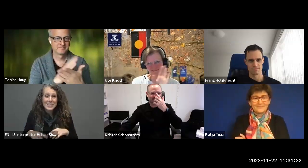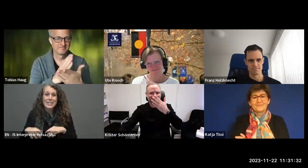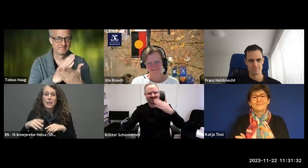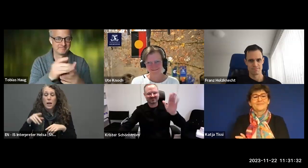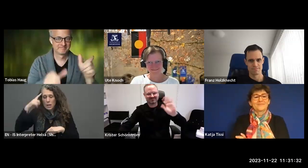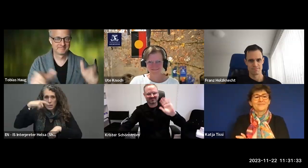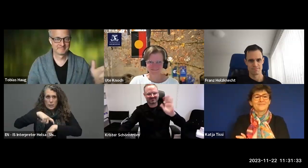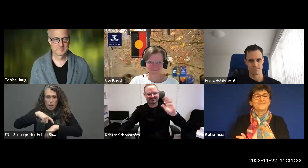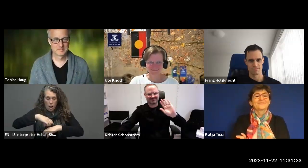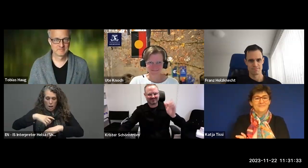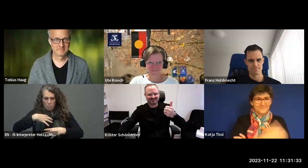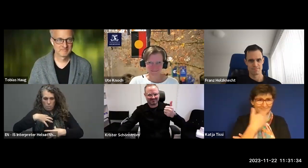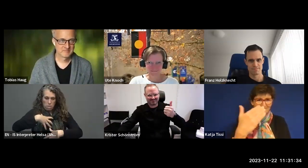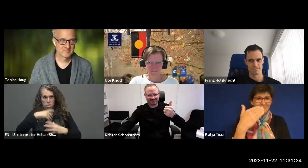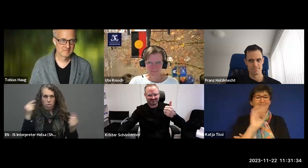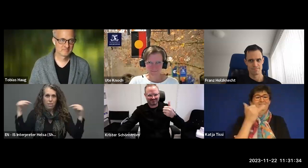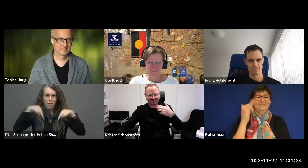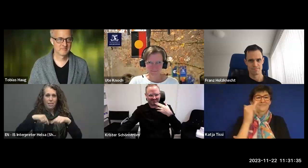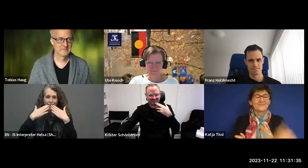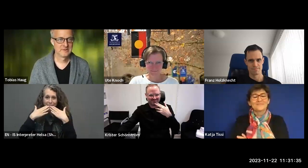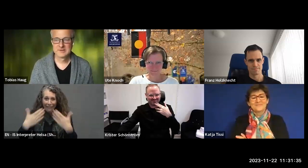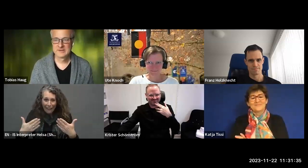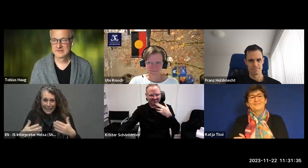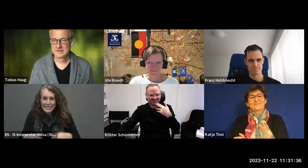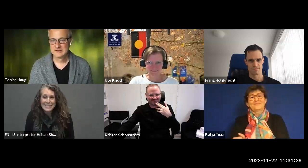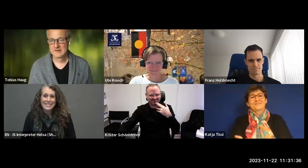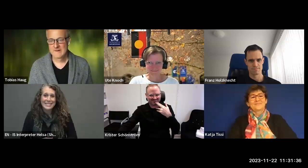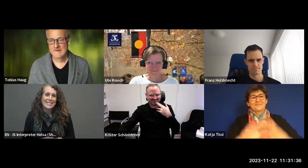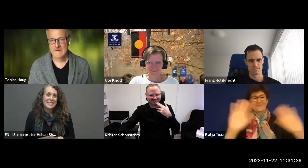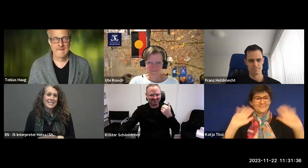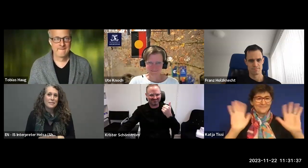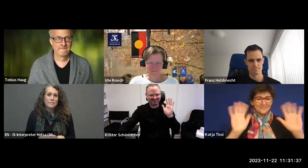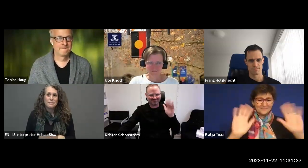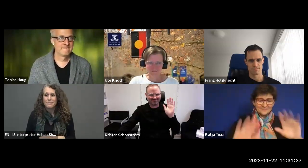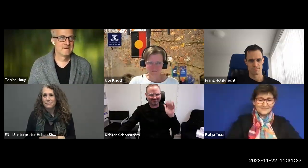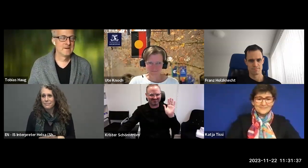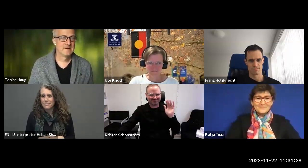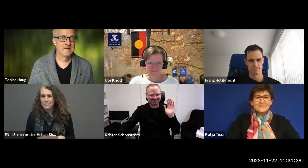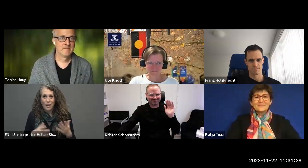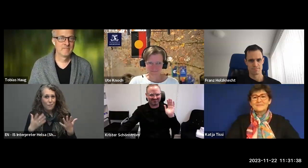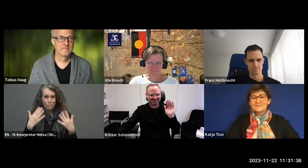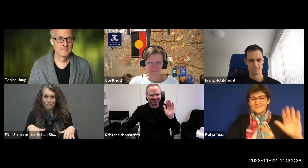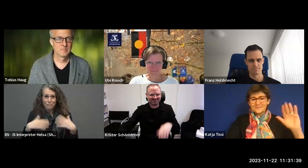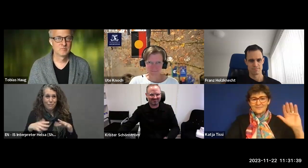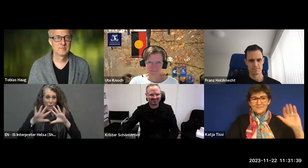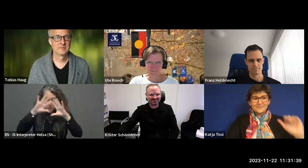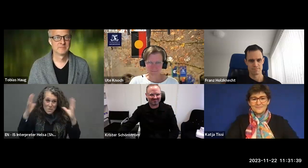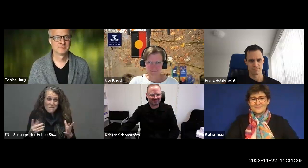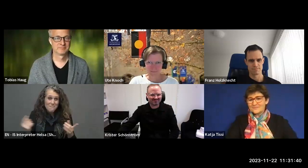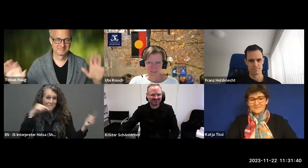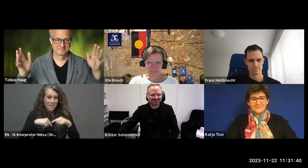schedule to be here today. We really appreciate you being here. We appreciate people coming from all over the world. We feel very special